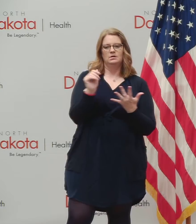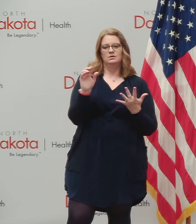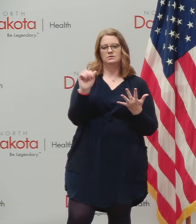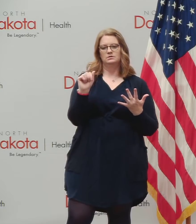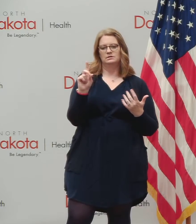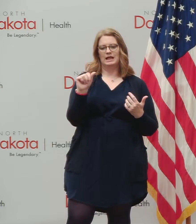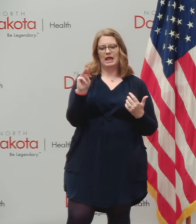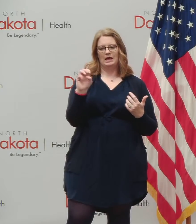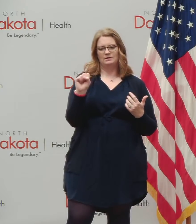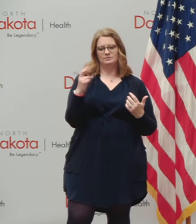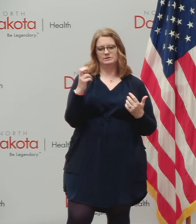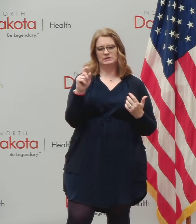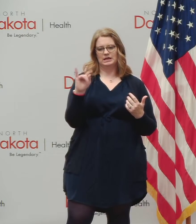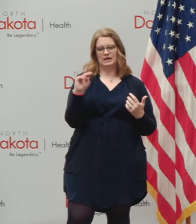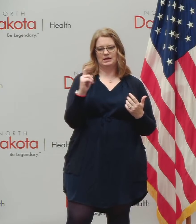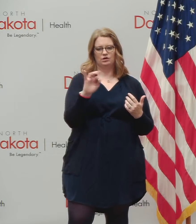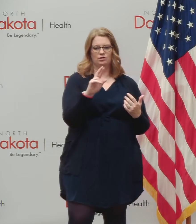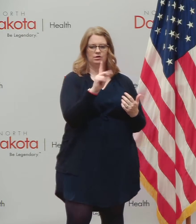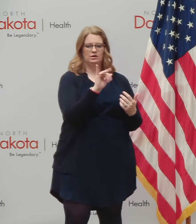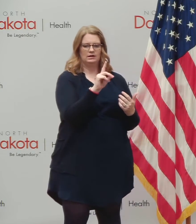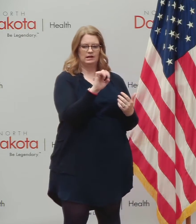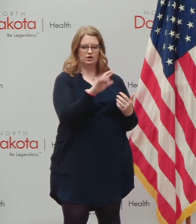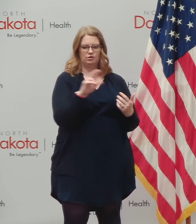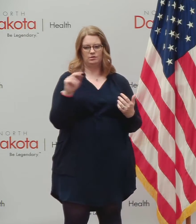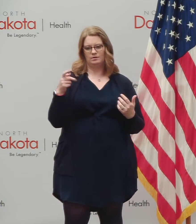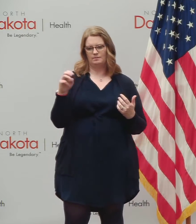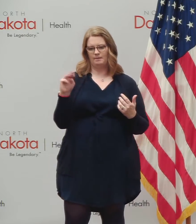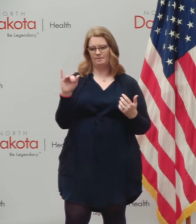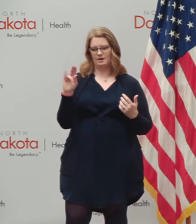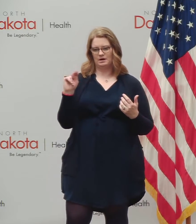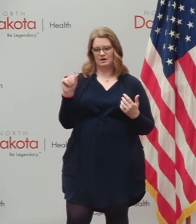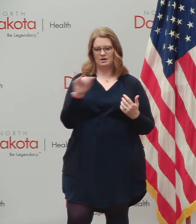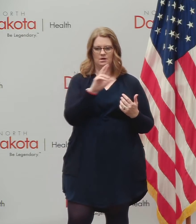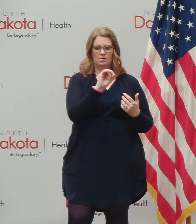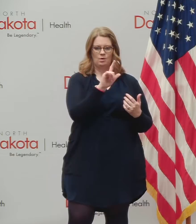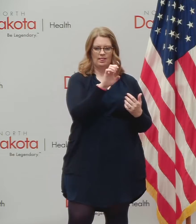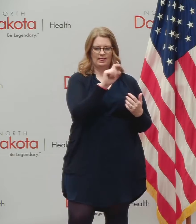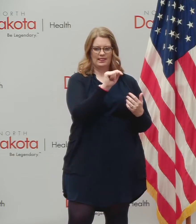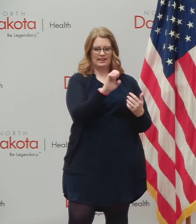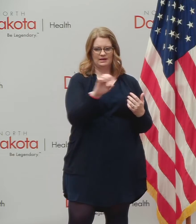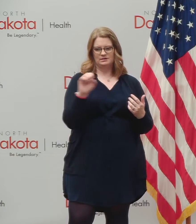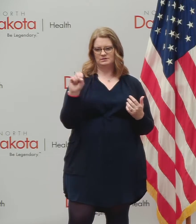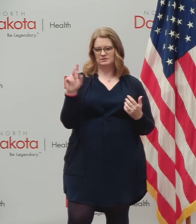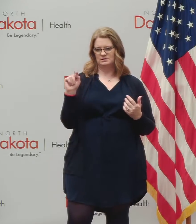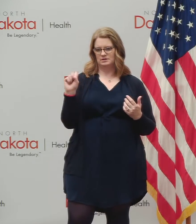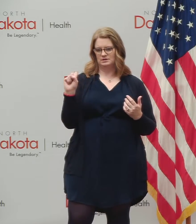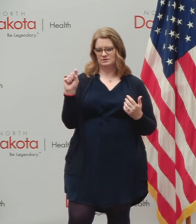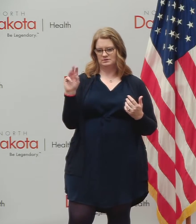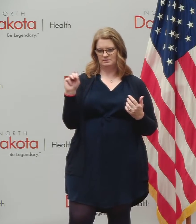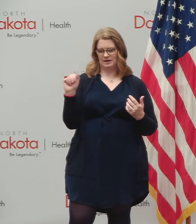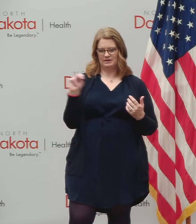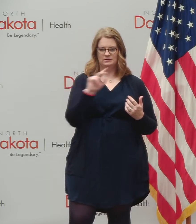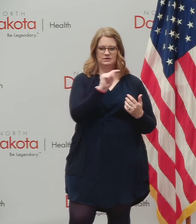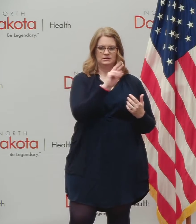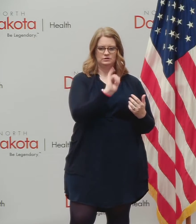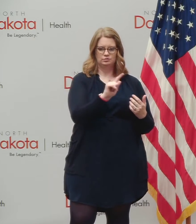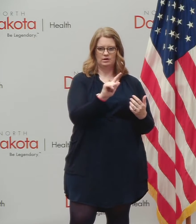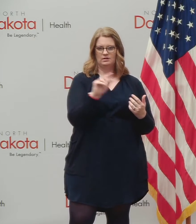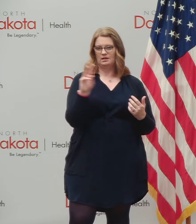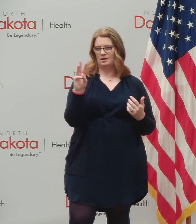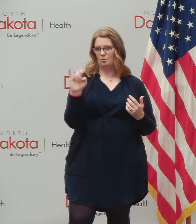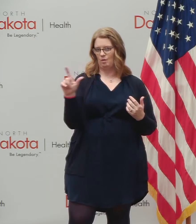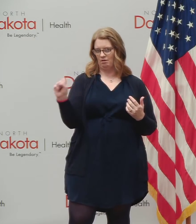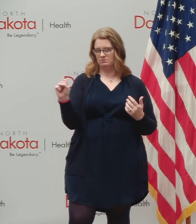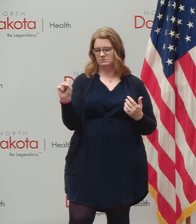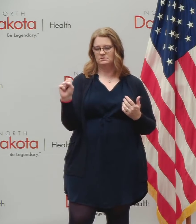level, and that includes Adams, Hettinger, Kidder, Pembina, Rolette, Stutzman, Trail, and